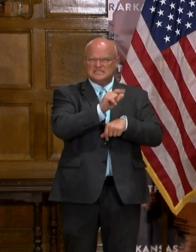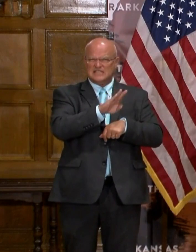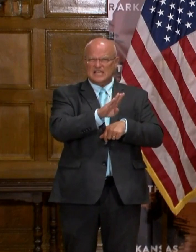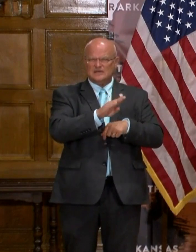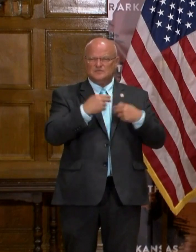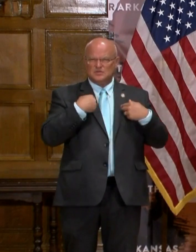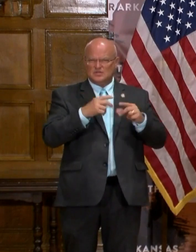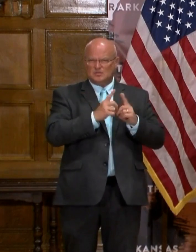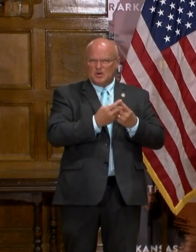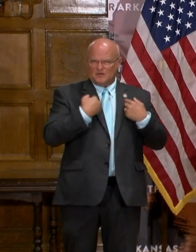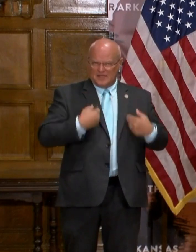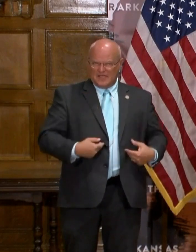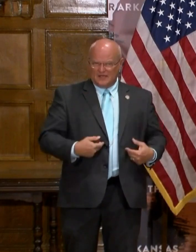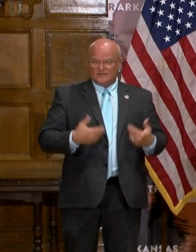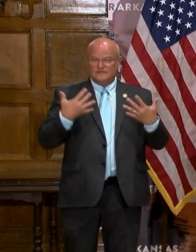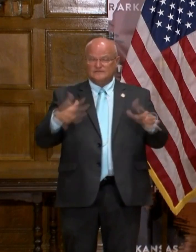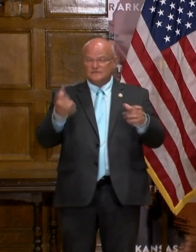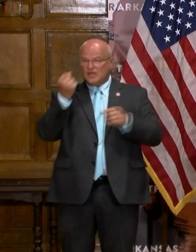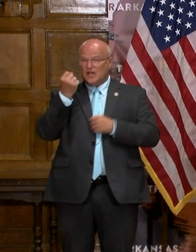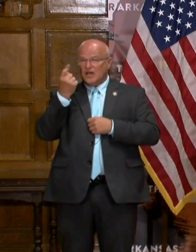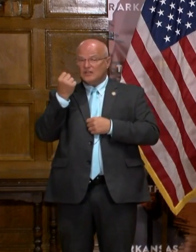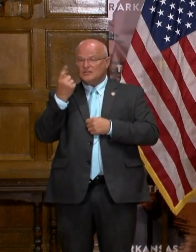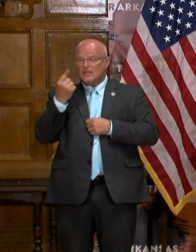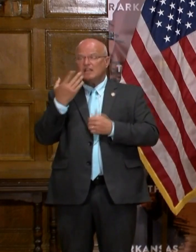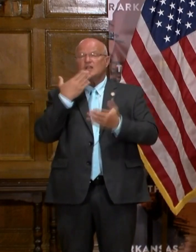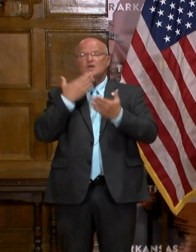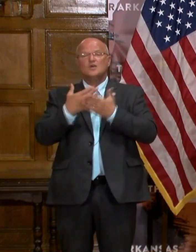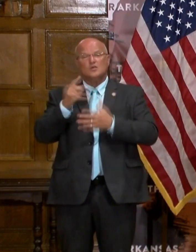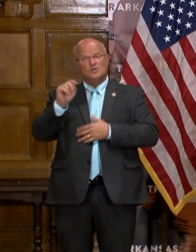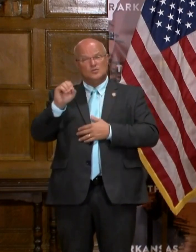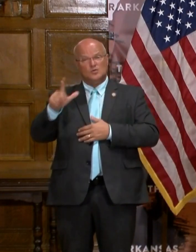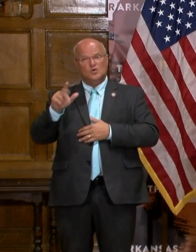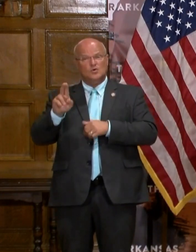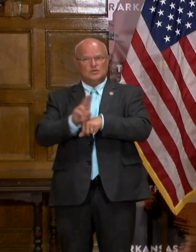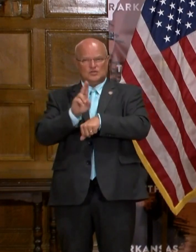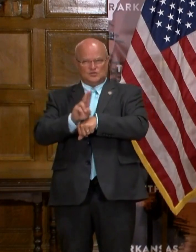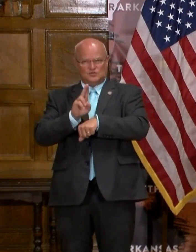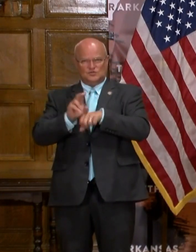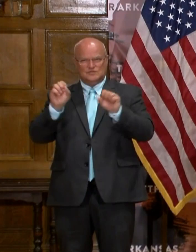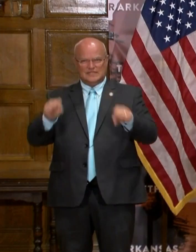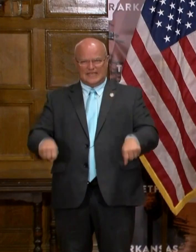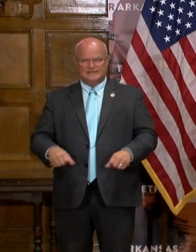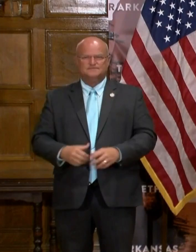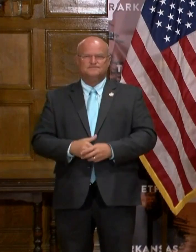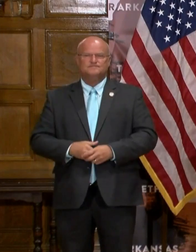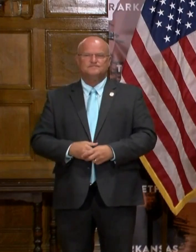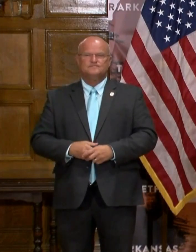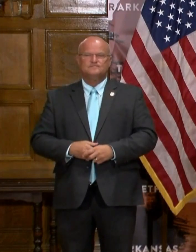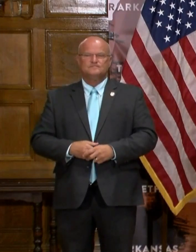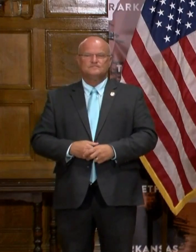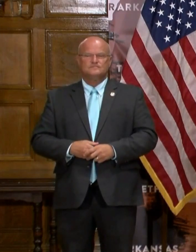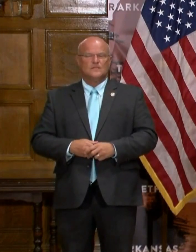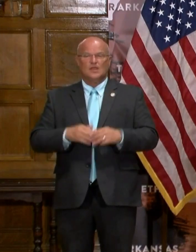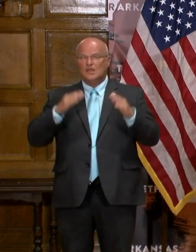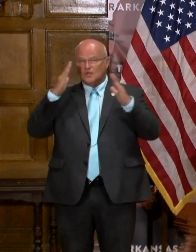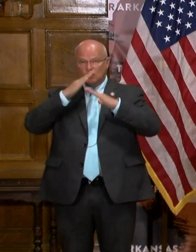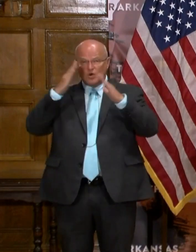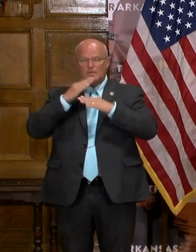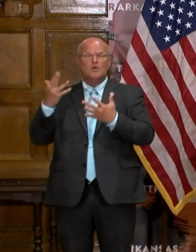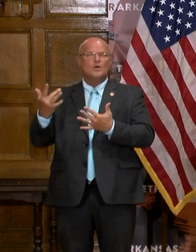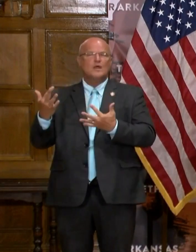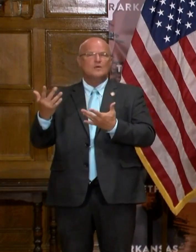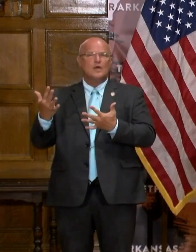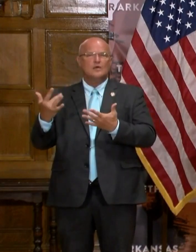Health. And once they understand it, it should be a good tool that they can utilize. You don't have to worry about